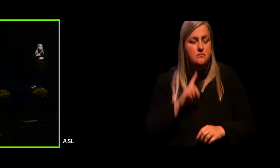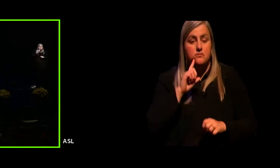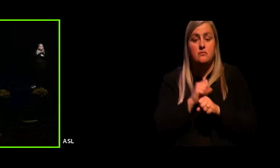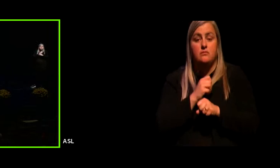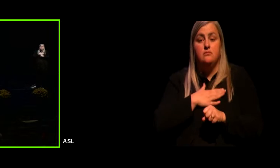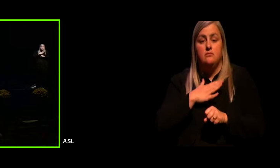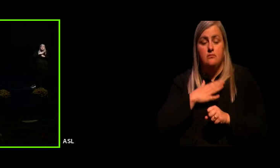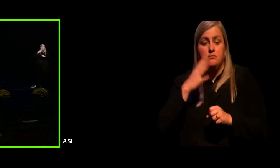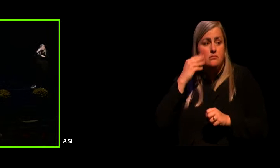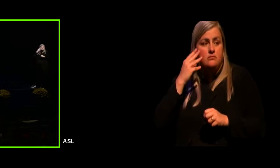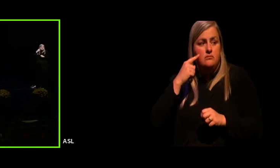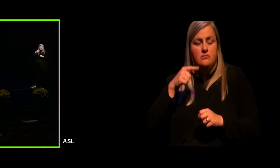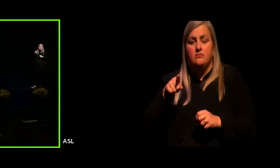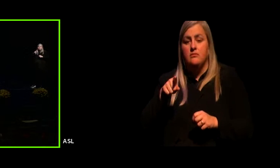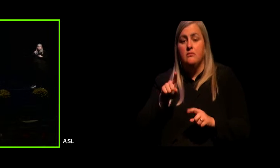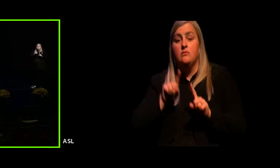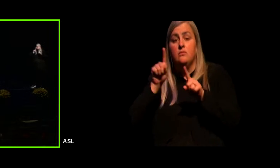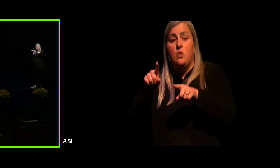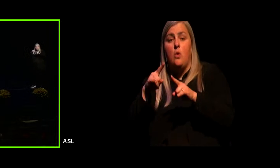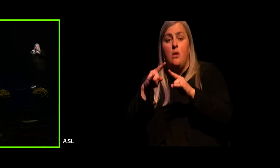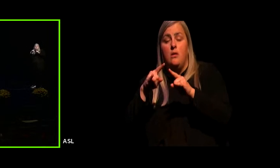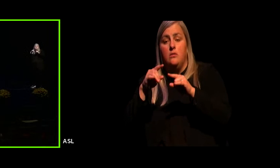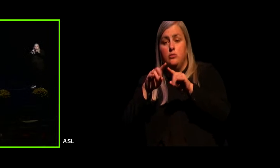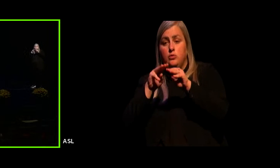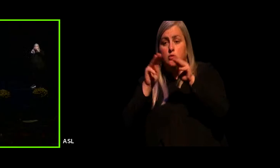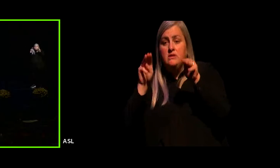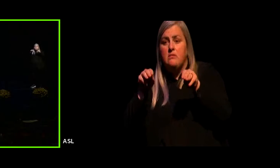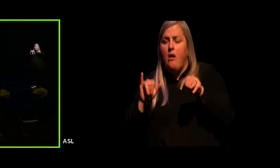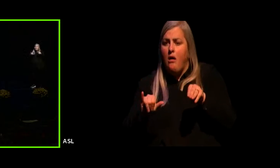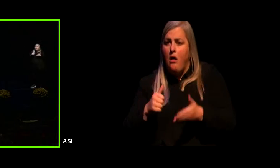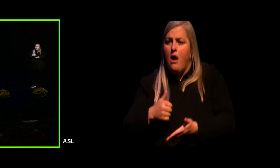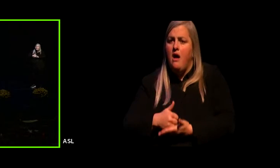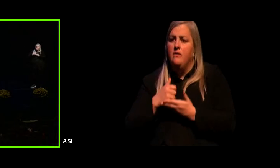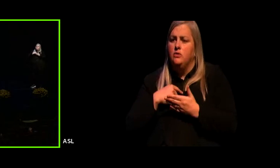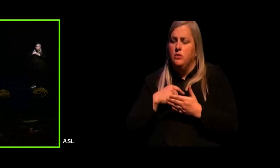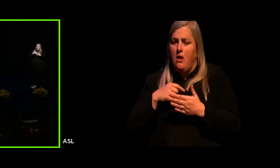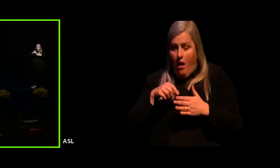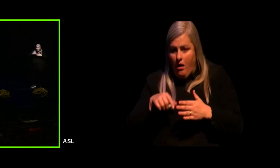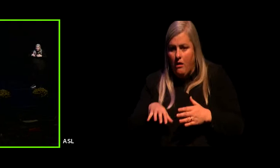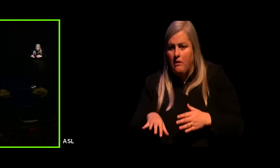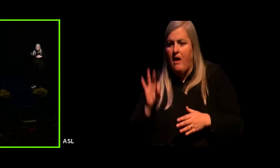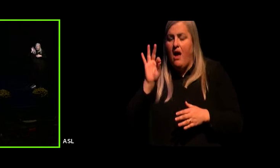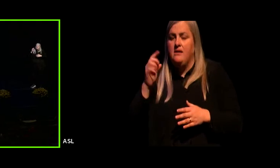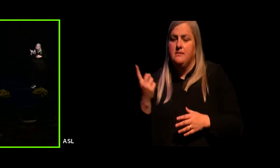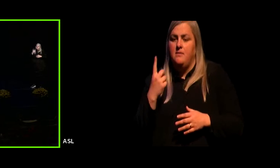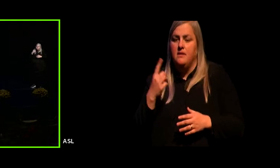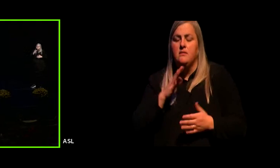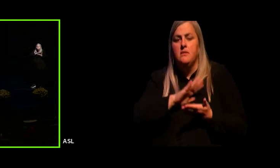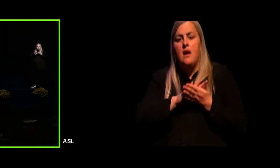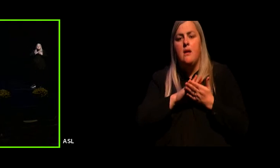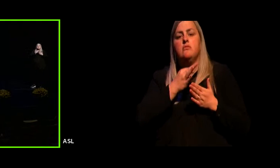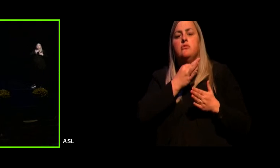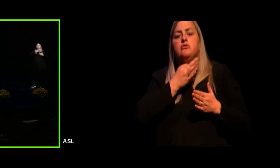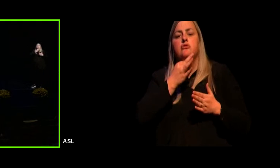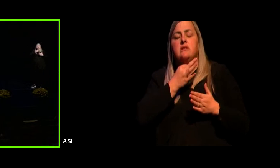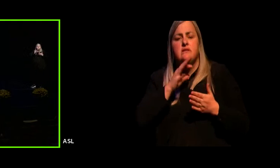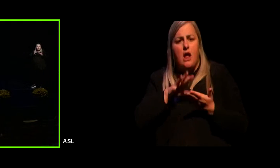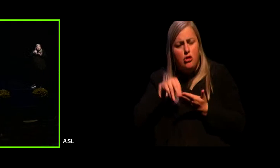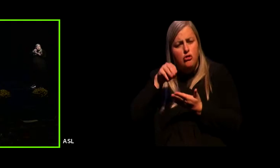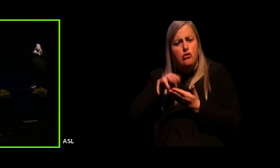experience, found them to be quite helpful to stumble upon something that I didn't know and then become curious and learn about it. I'm wondering what your thoughts